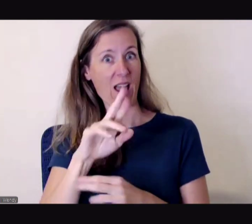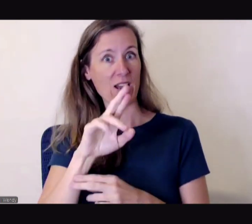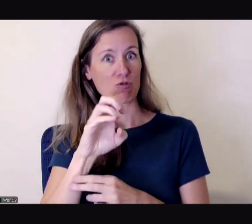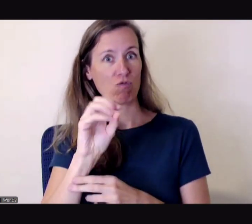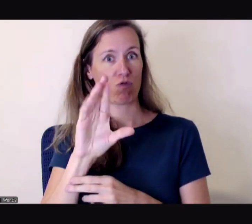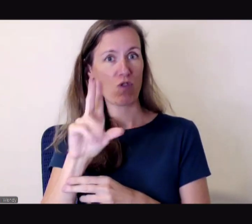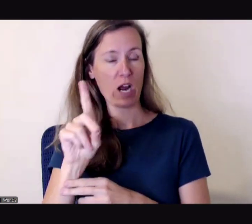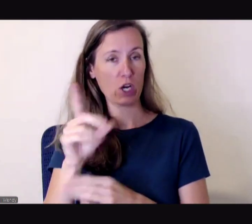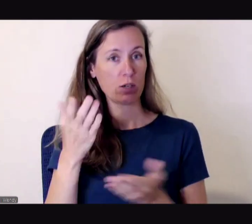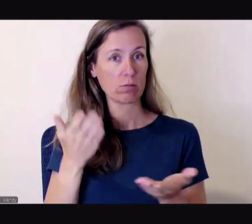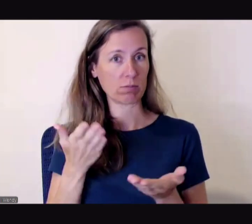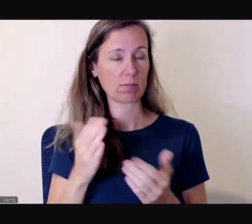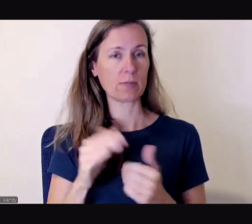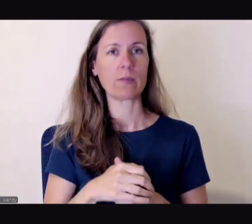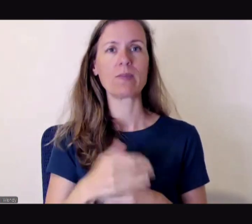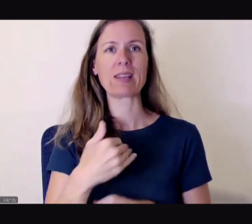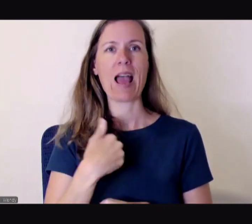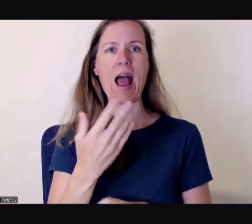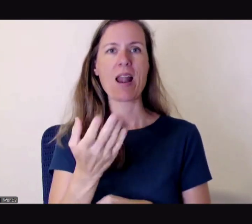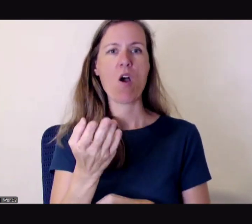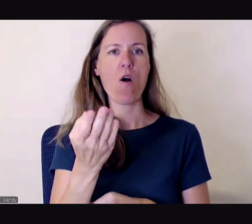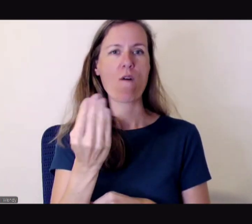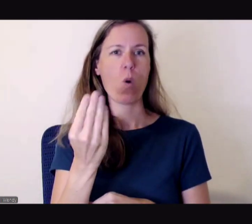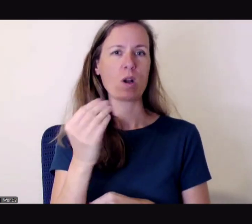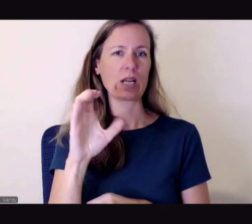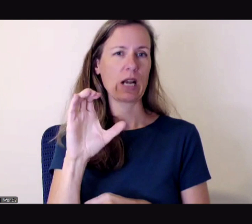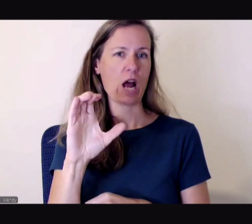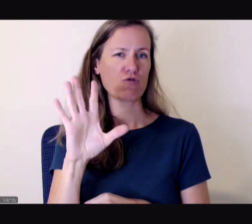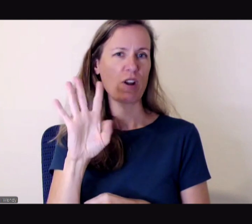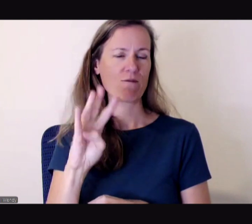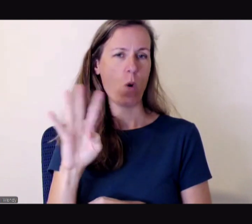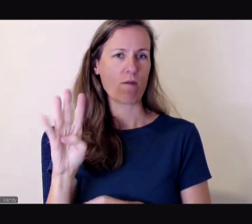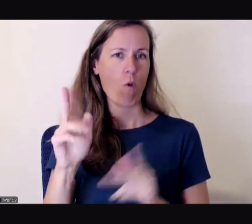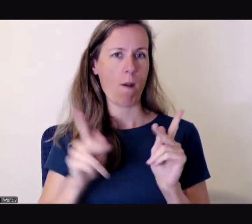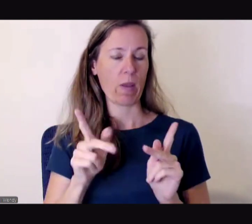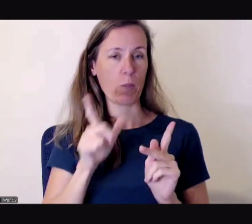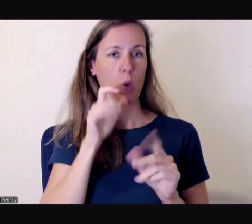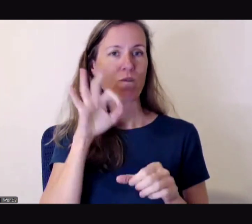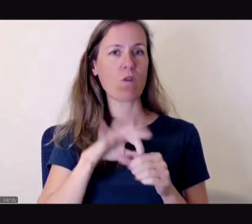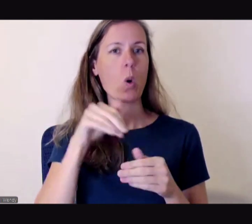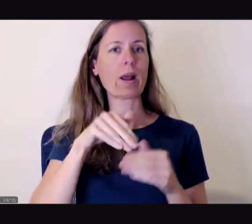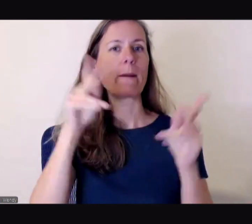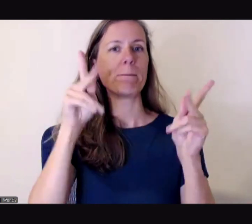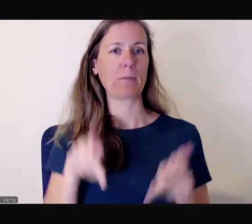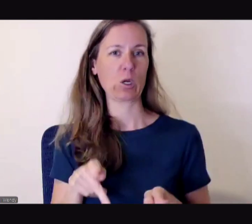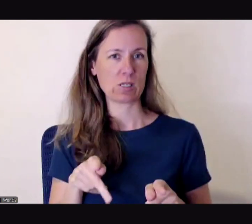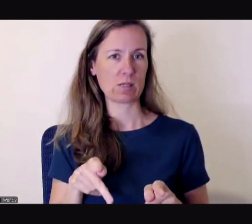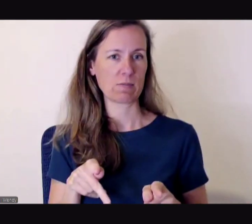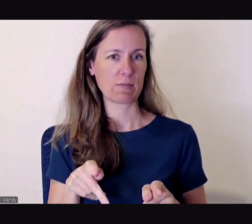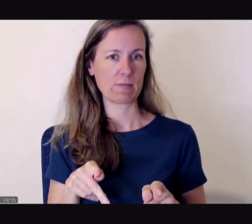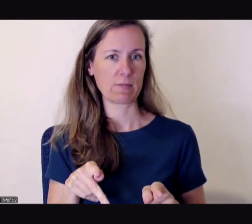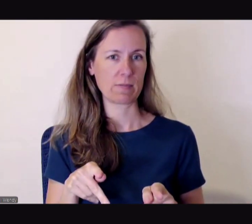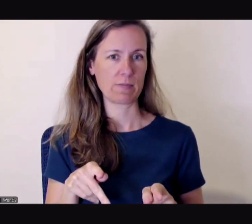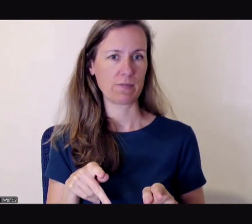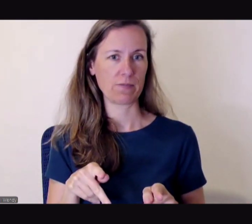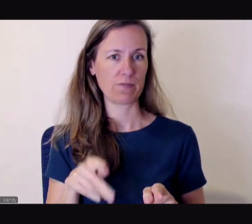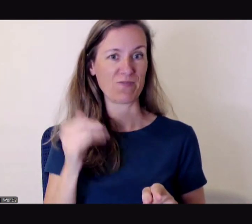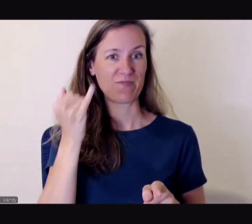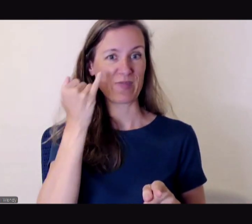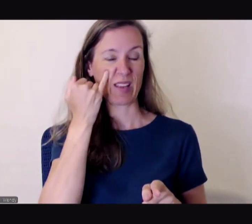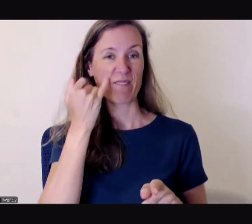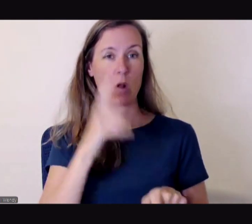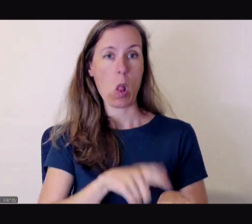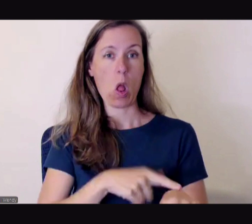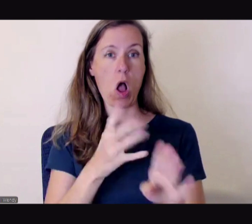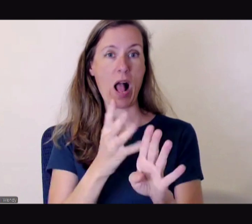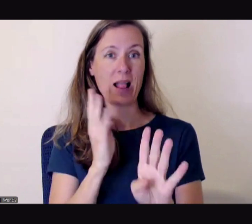had 1,444 people who voted in person on Election Day. If you encountered long lines at certain times, that